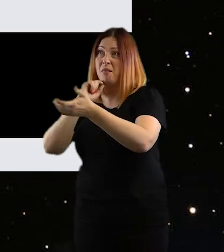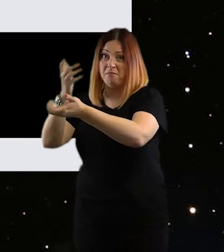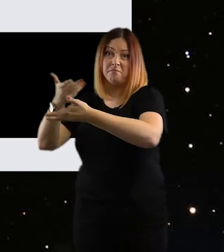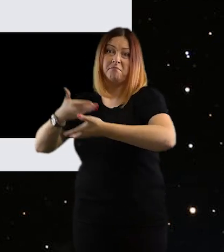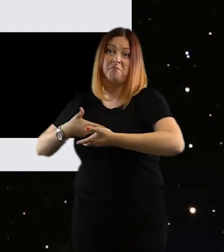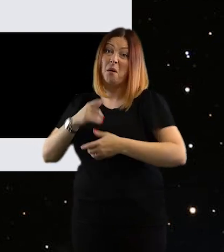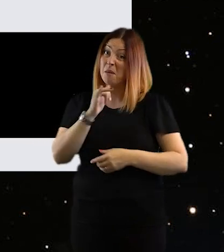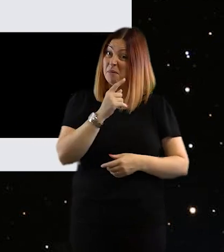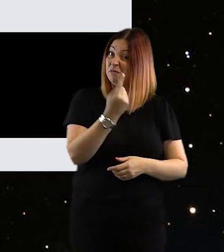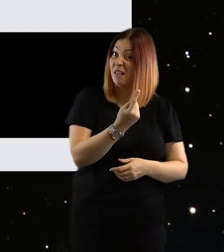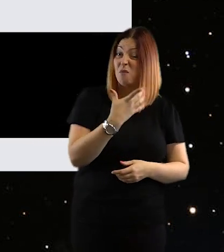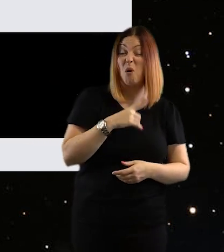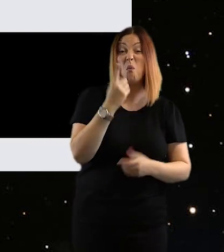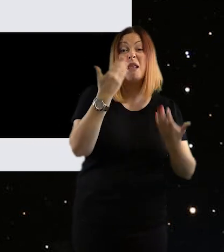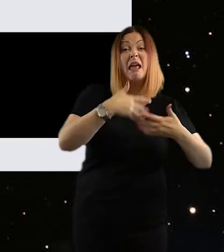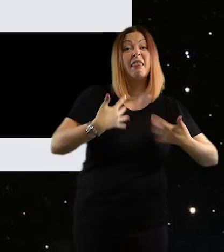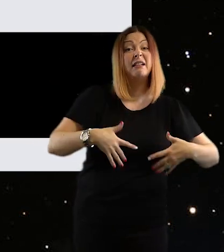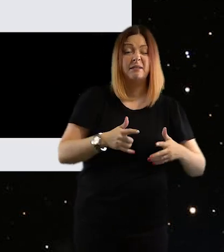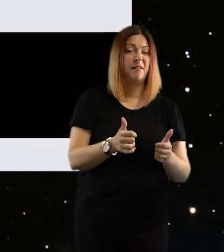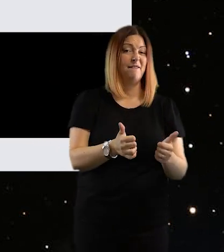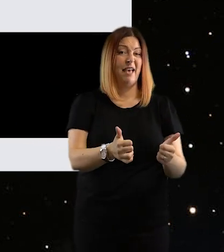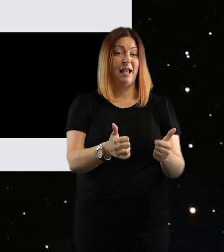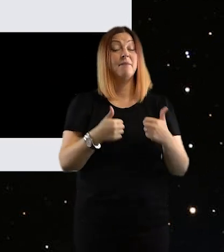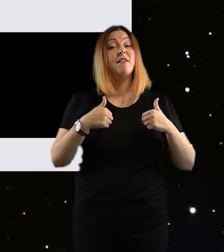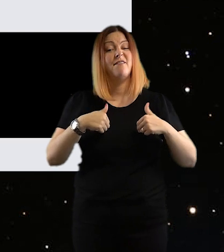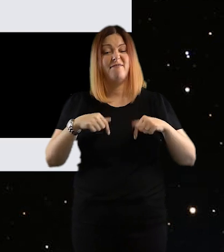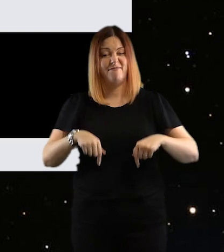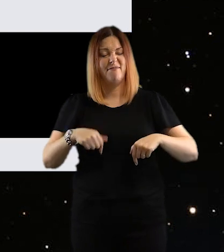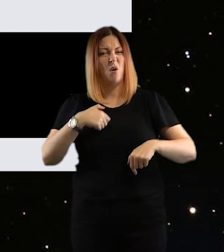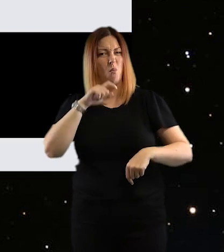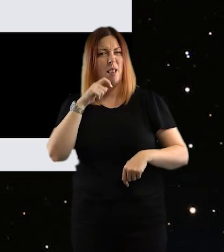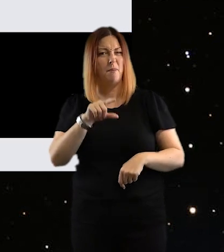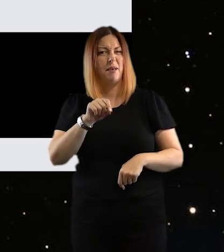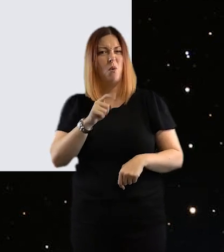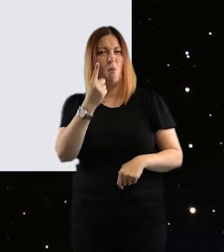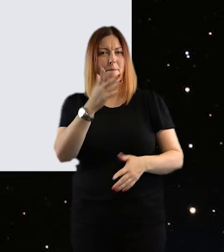option is there. But for this video, I'm going to select a month. And then I'm going to hit continue.